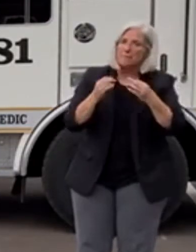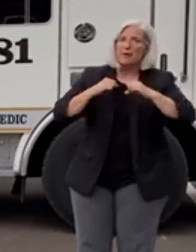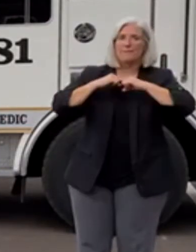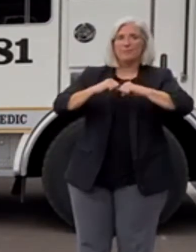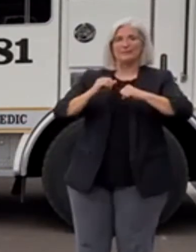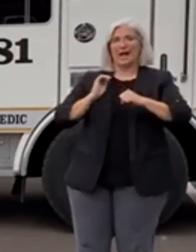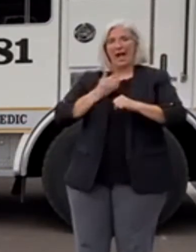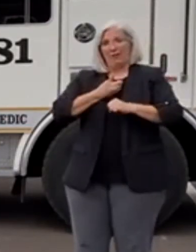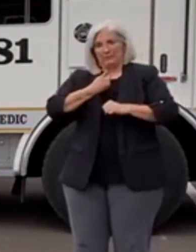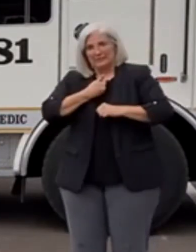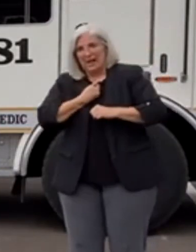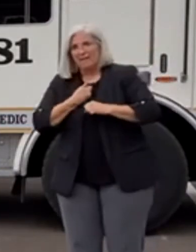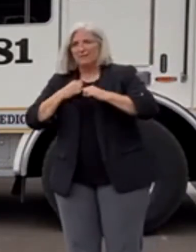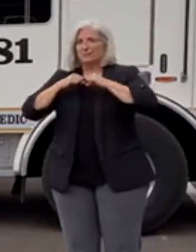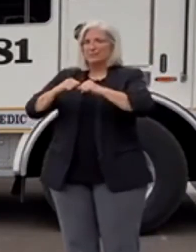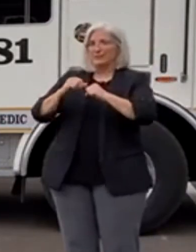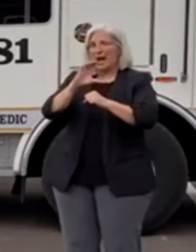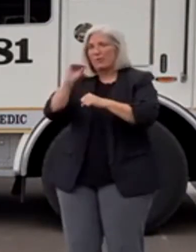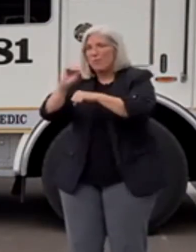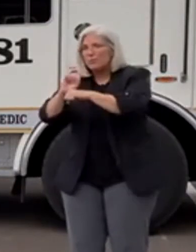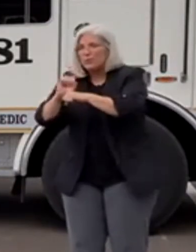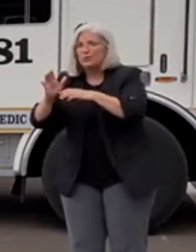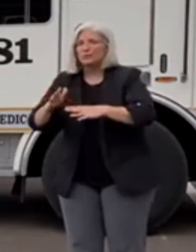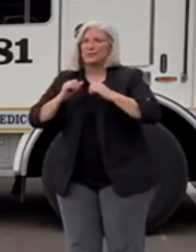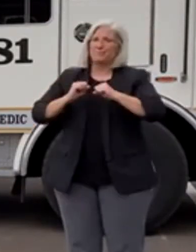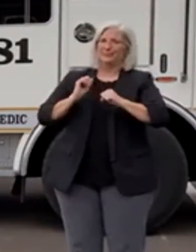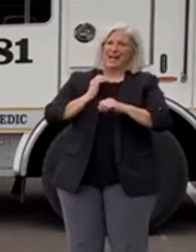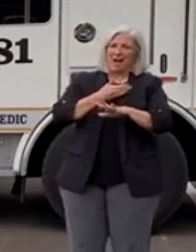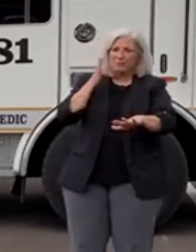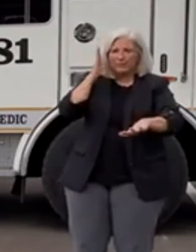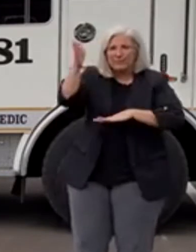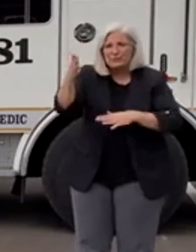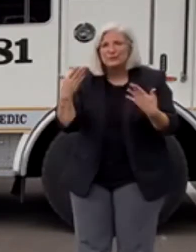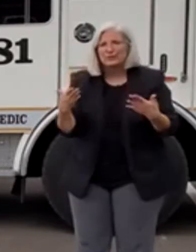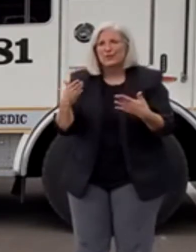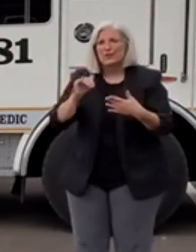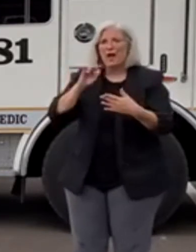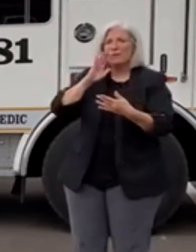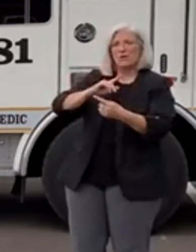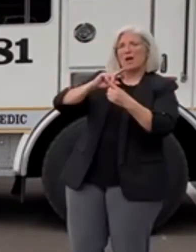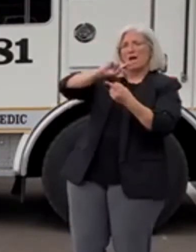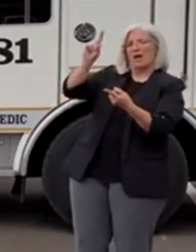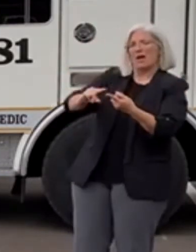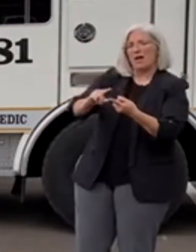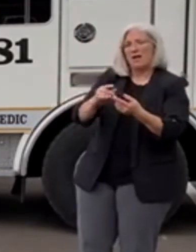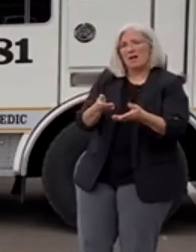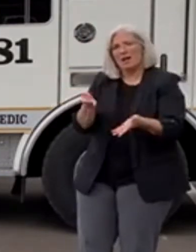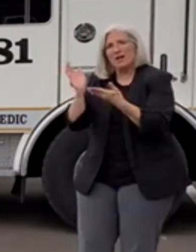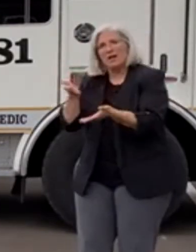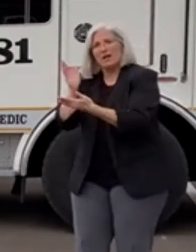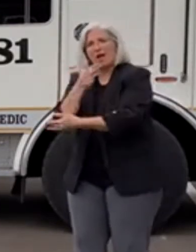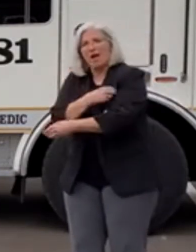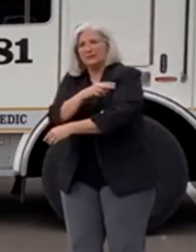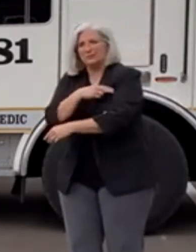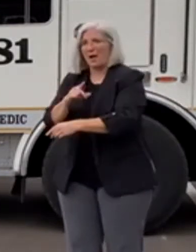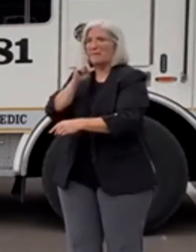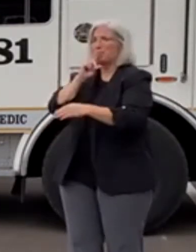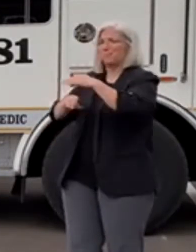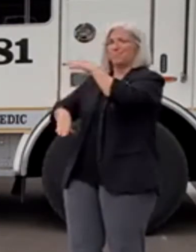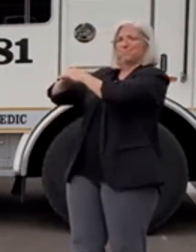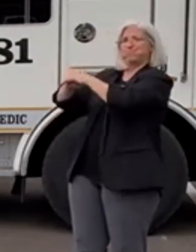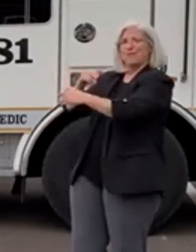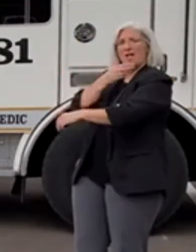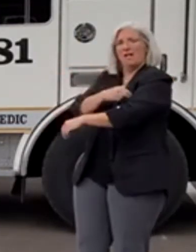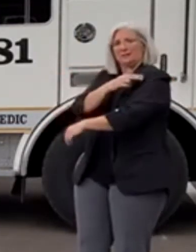allow people to not have to go into the hospital and not fill up the beds, and we will save lives. I can't